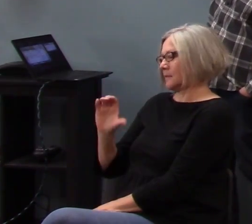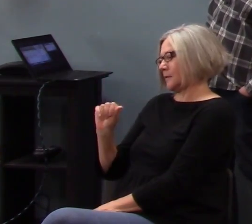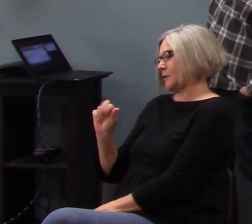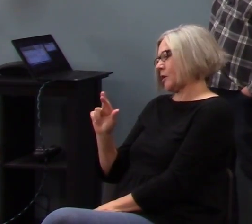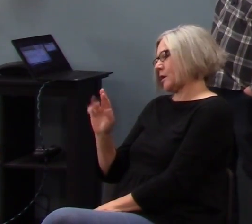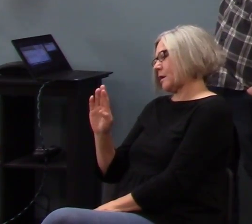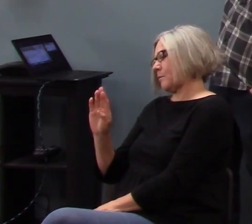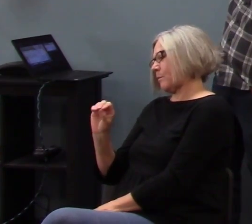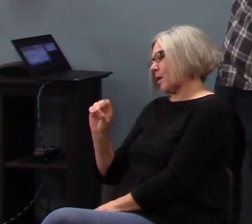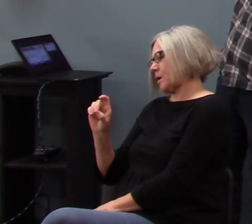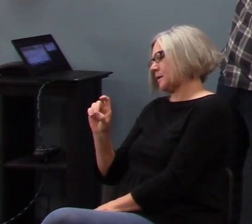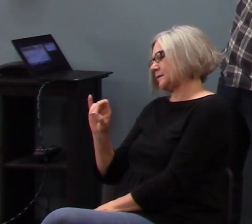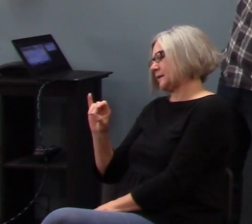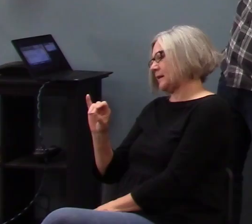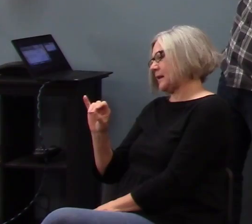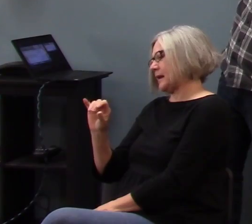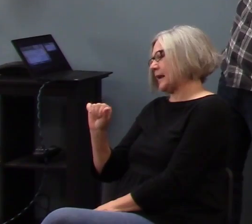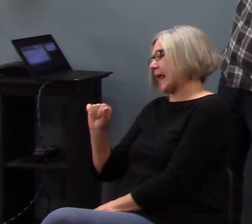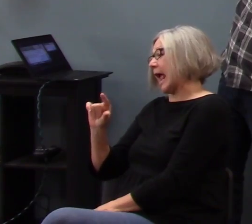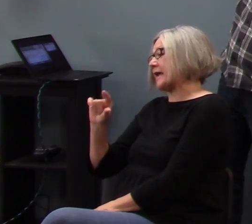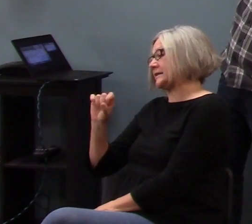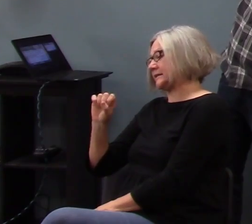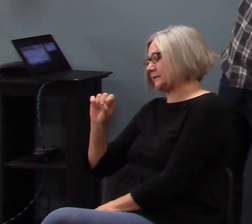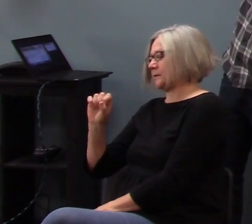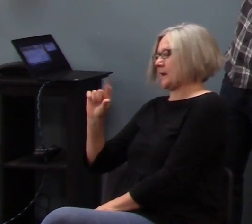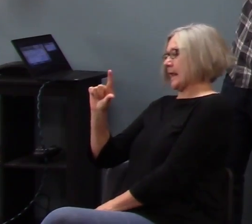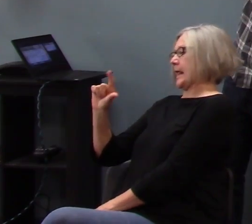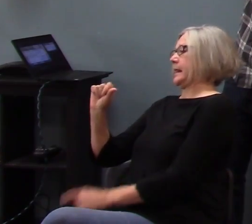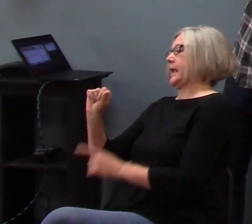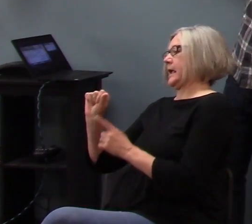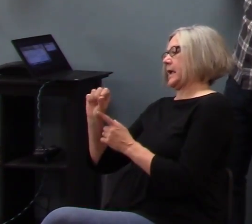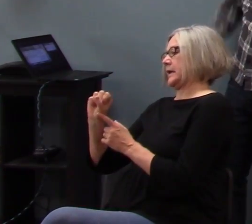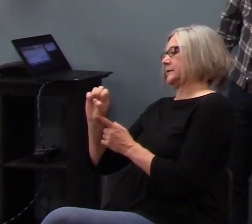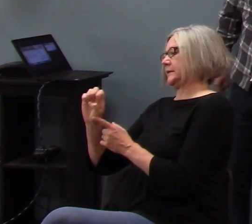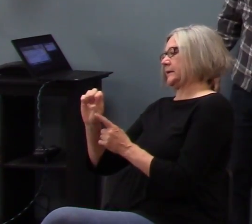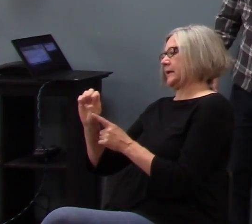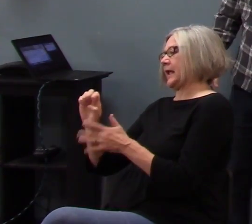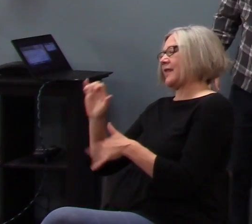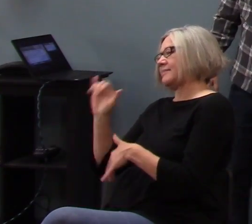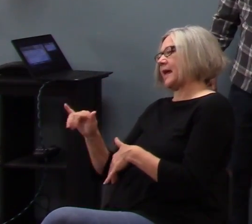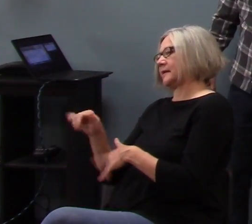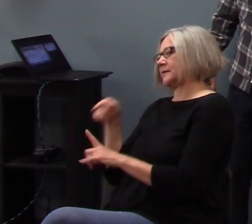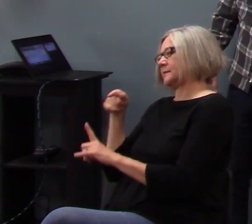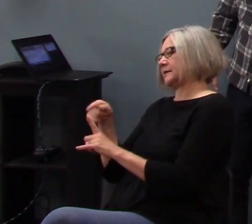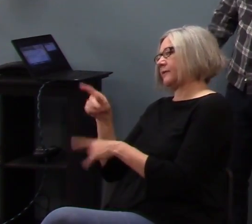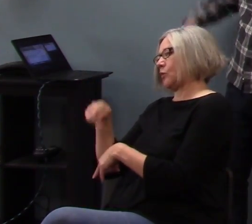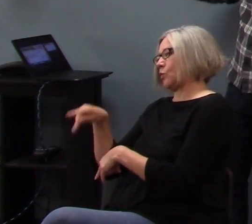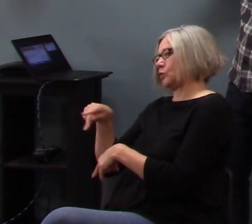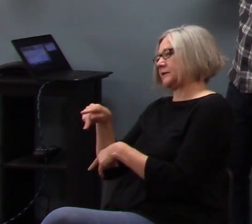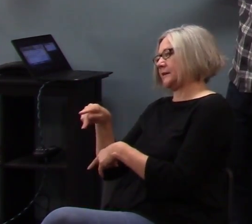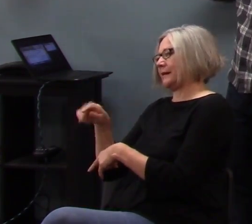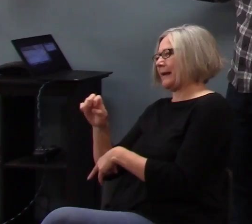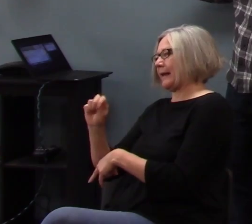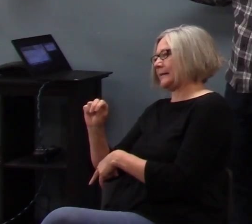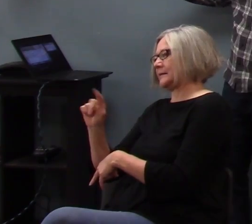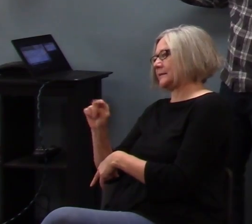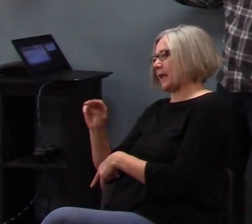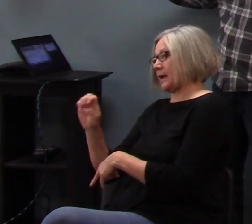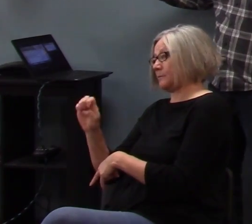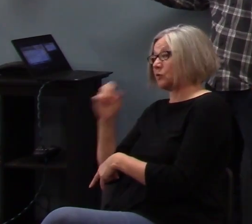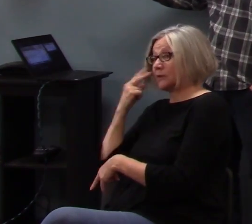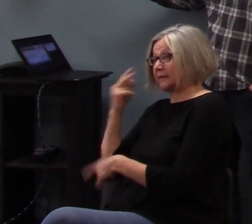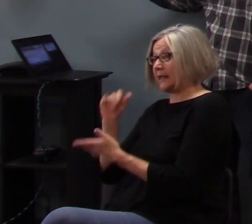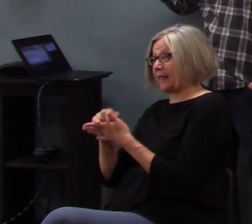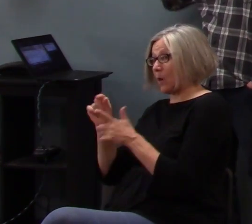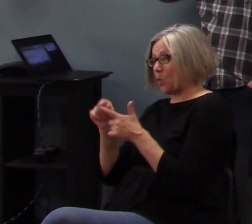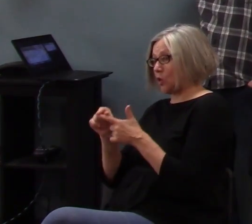carboxylase, you see this ase suffix at the end of a word, that's referring to a specific kind of protein called an enzyme. Okay, so if you ever see that word showing up in some